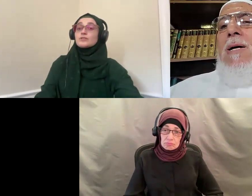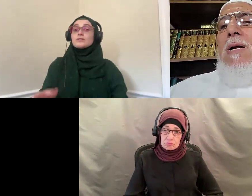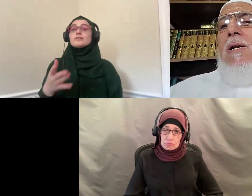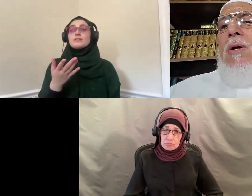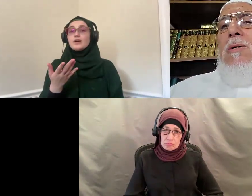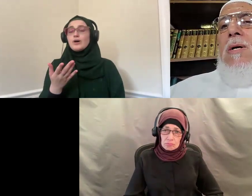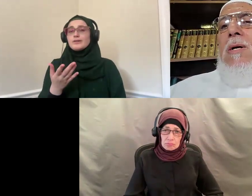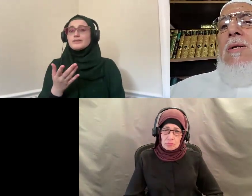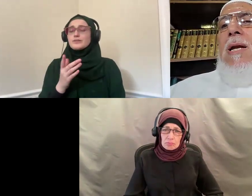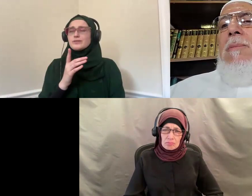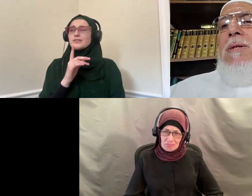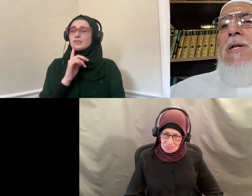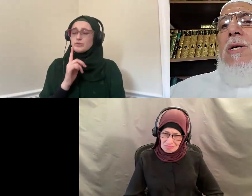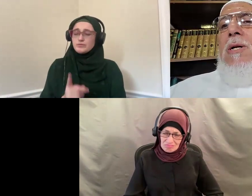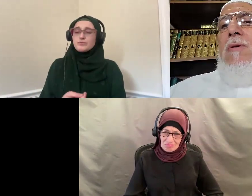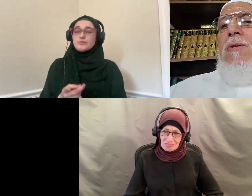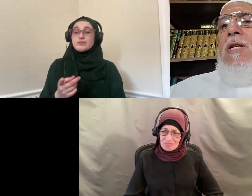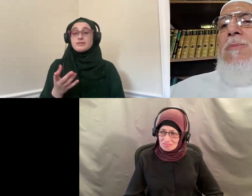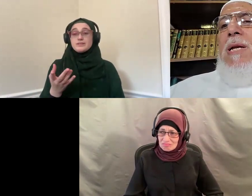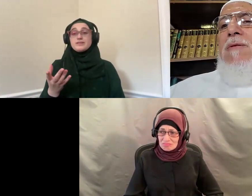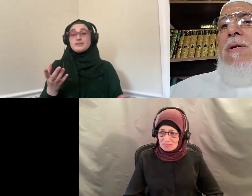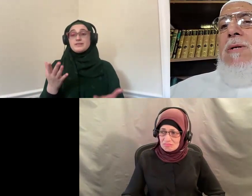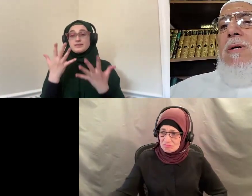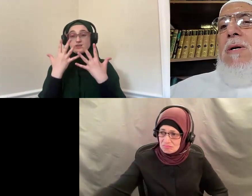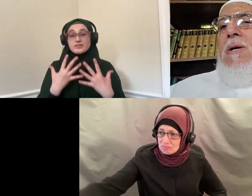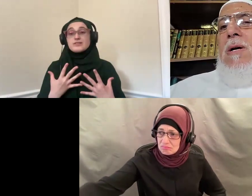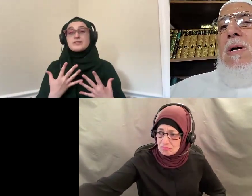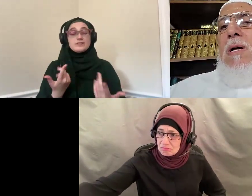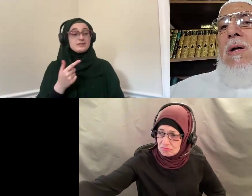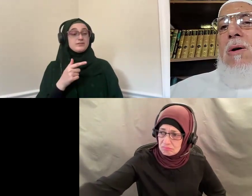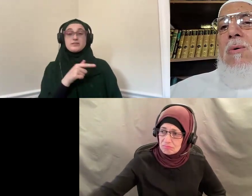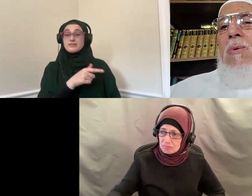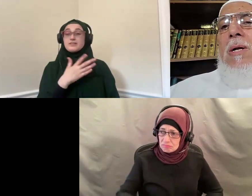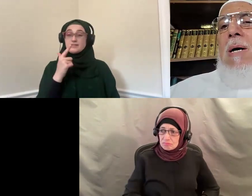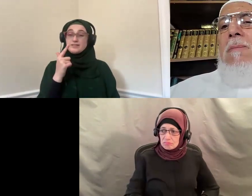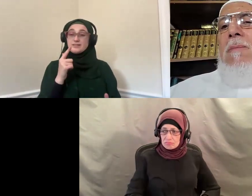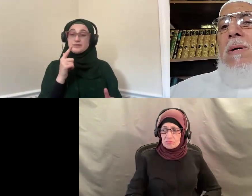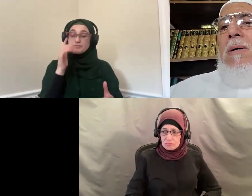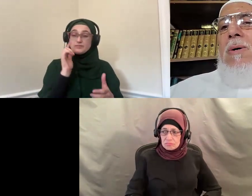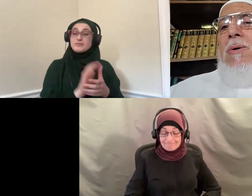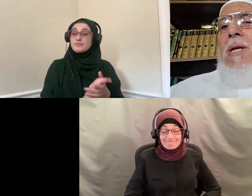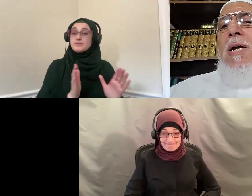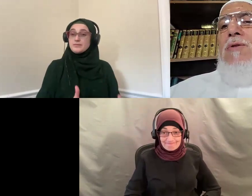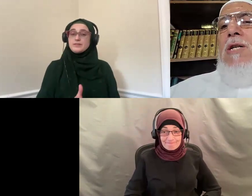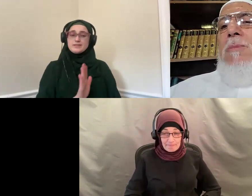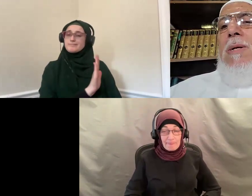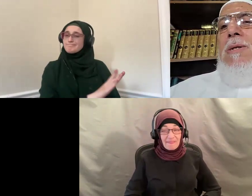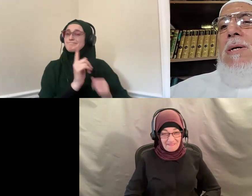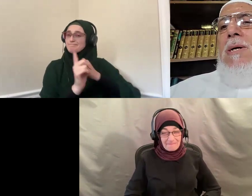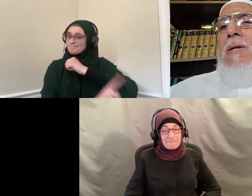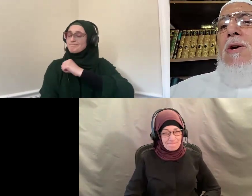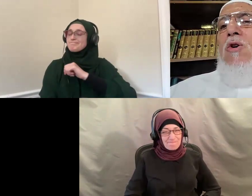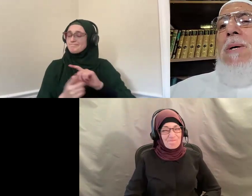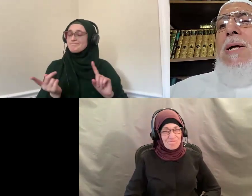suffered a great loss. The lamentation of the disbelievers will come on the day of